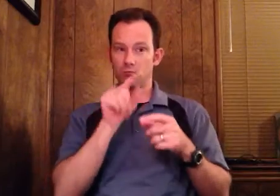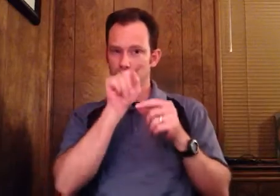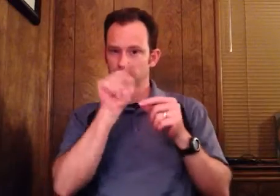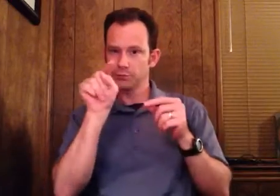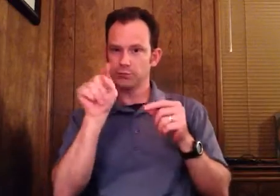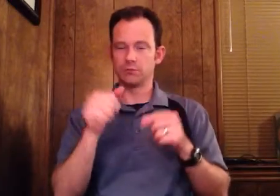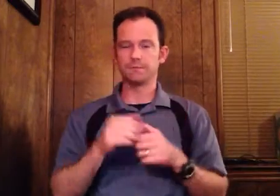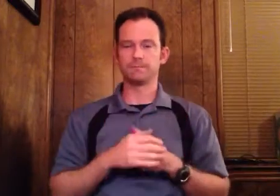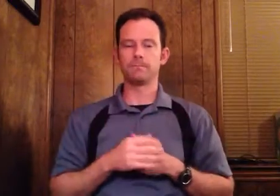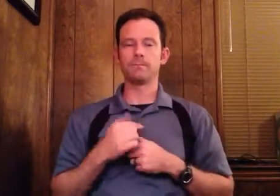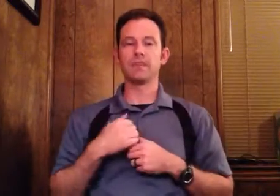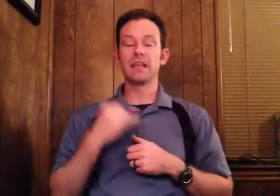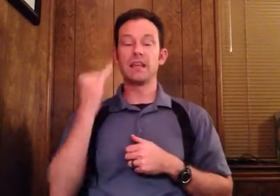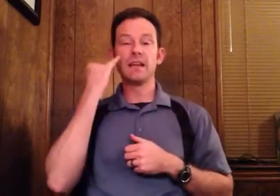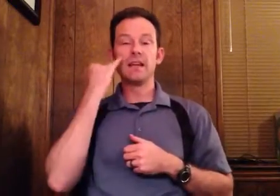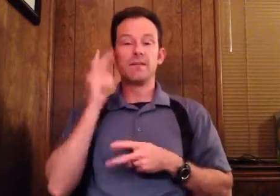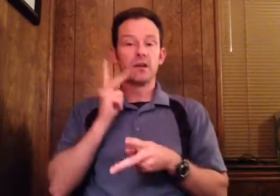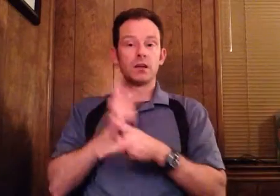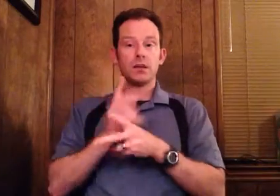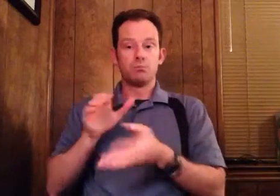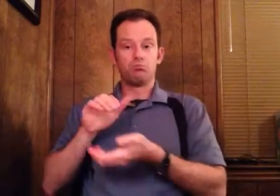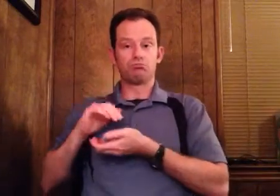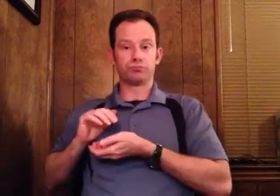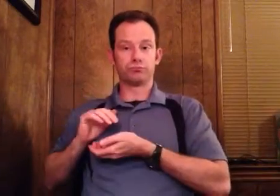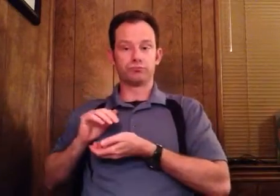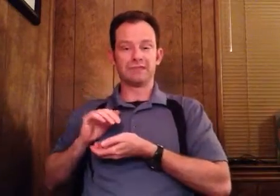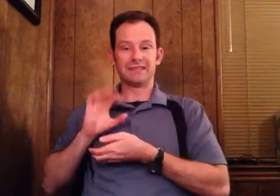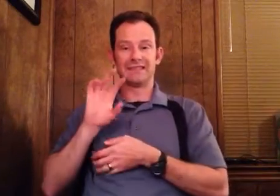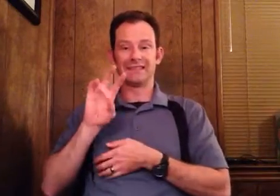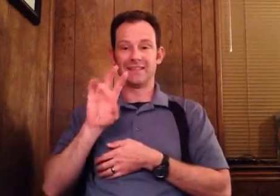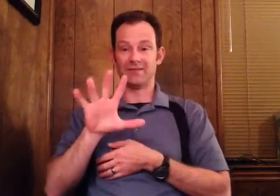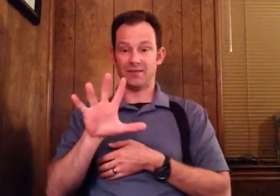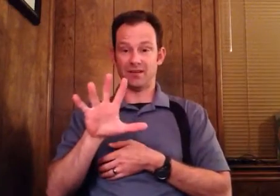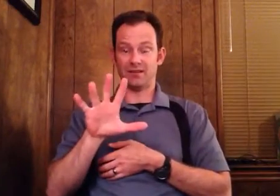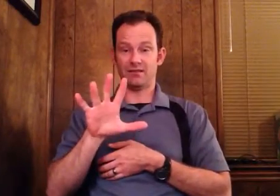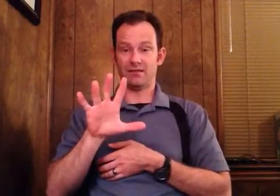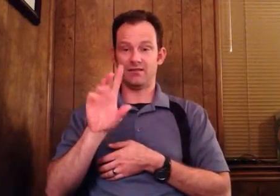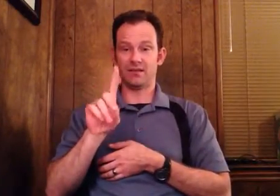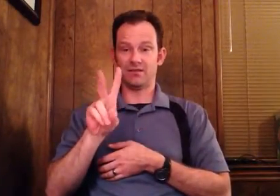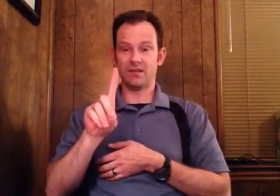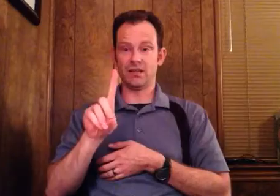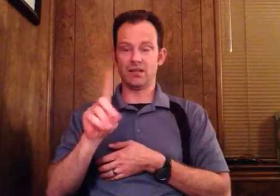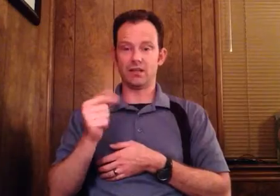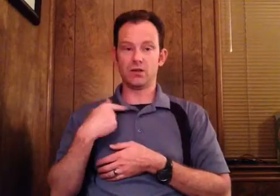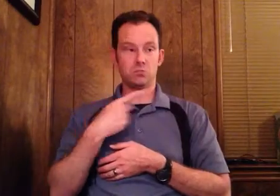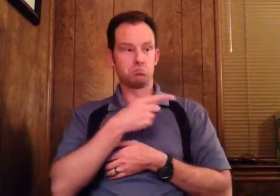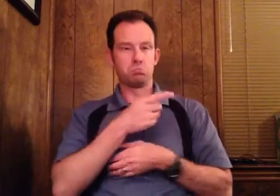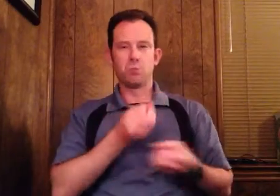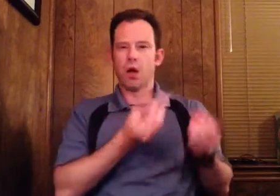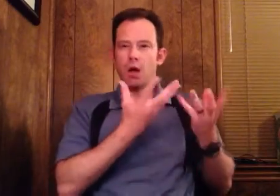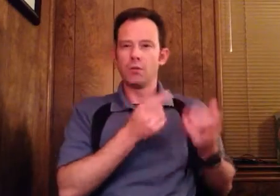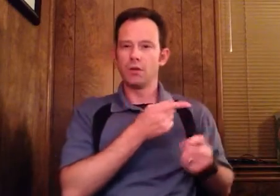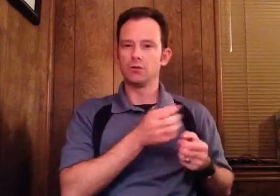If she keeps 75 DVDs, how many were scratched or damaged? So she's keeping